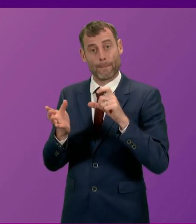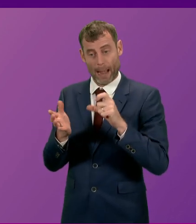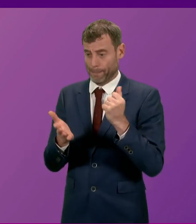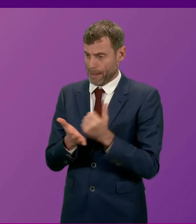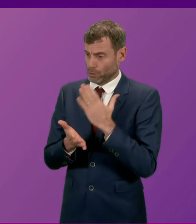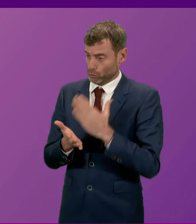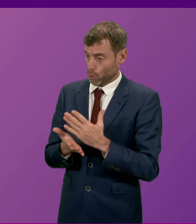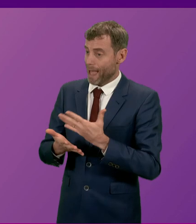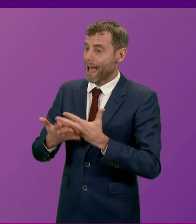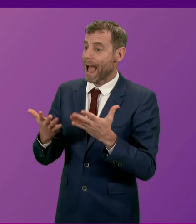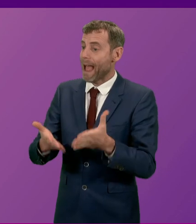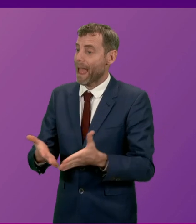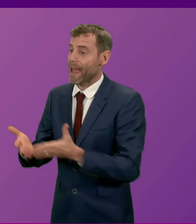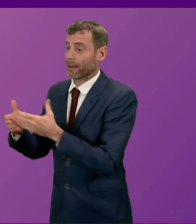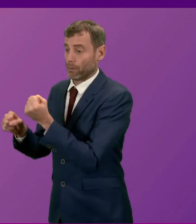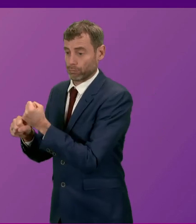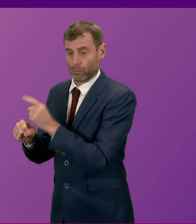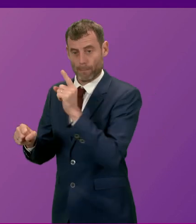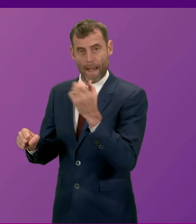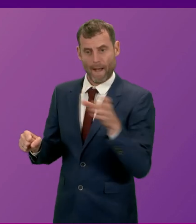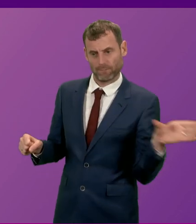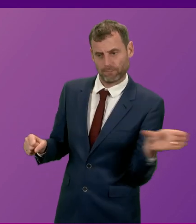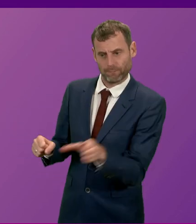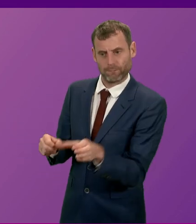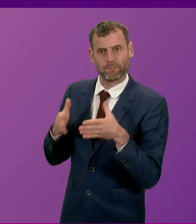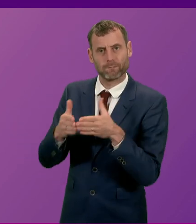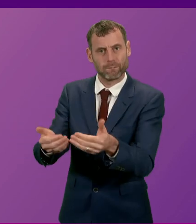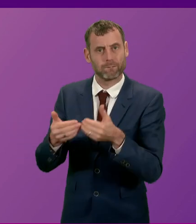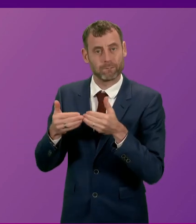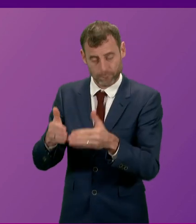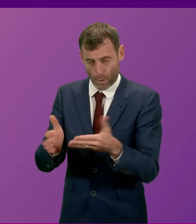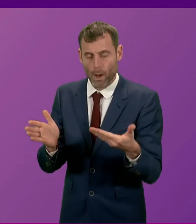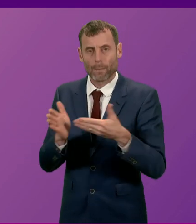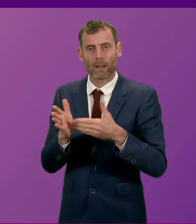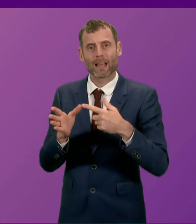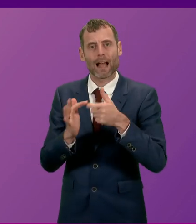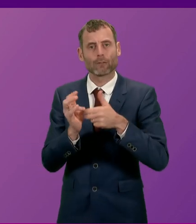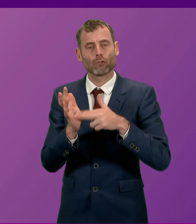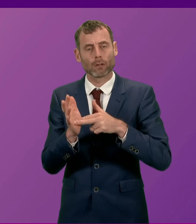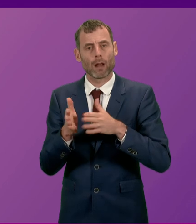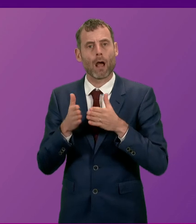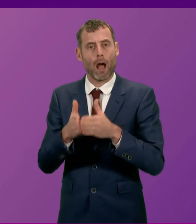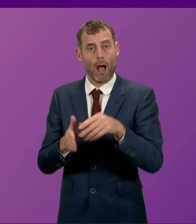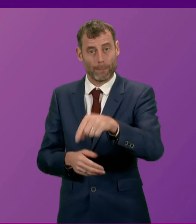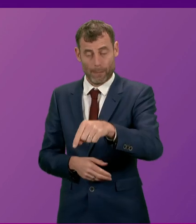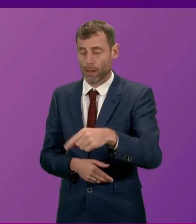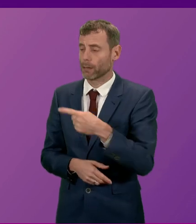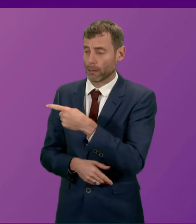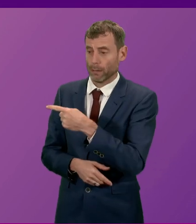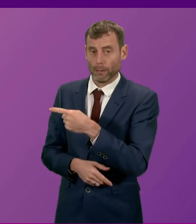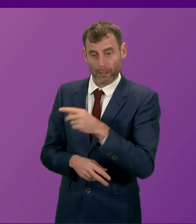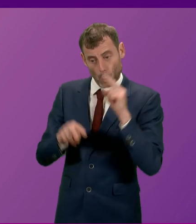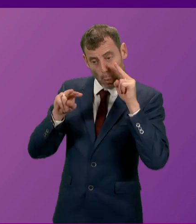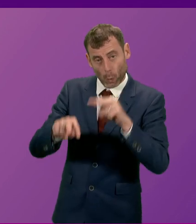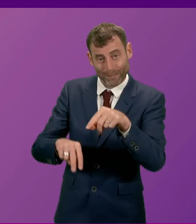there has been extensive and protracted and very difficult dialogue about Ardrossan Harbour, with which Mr Gibson, given his close attention on this